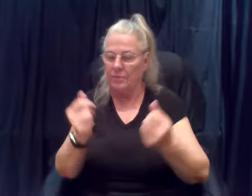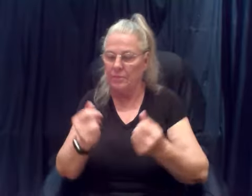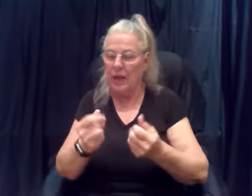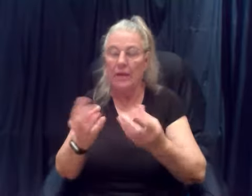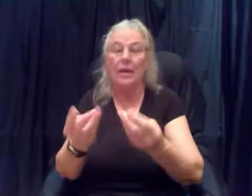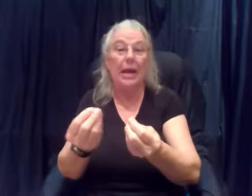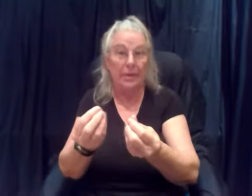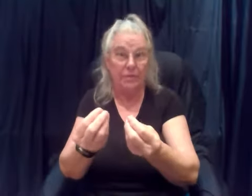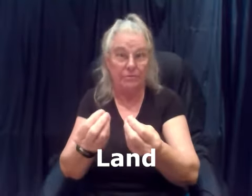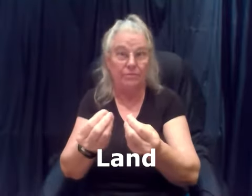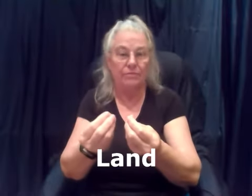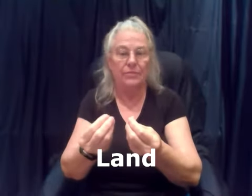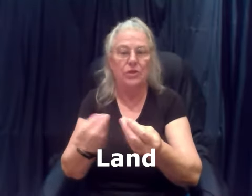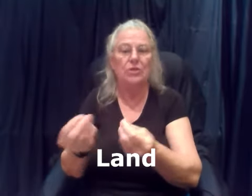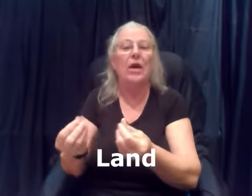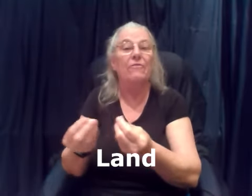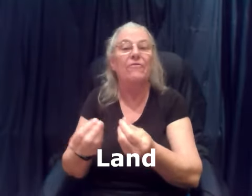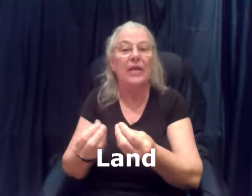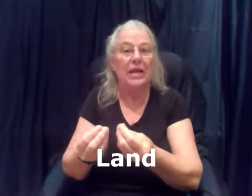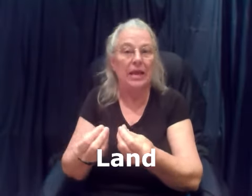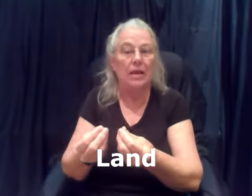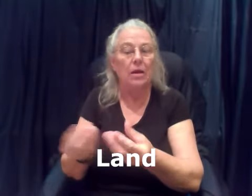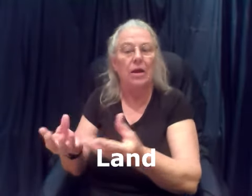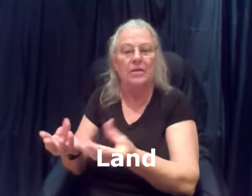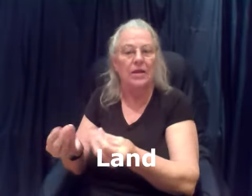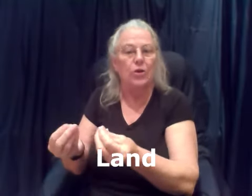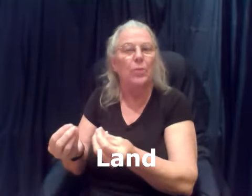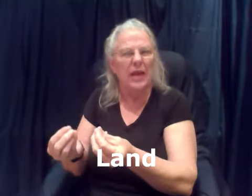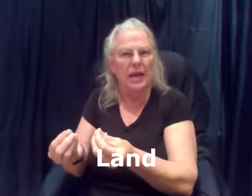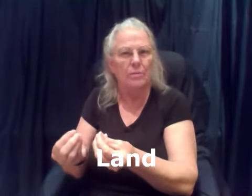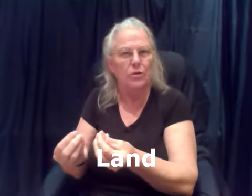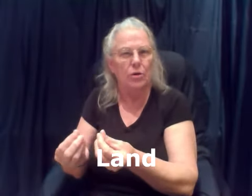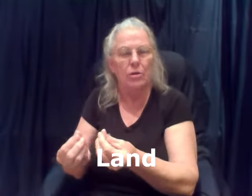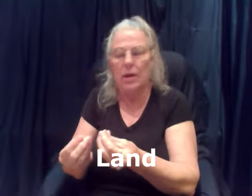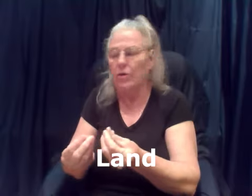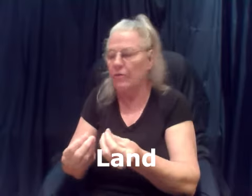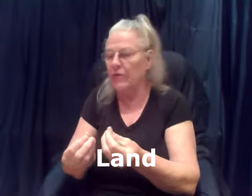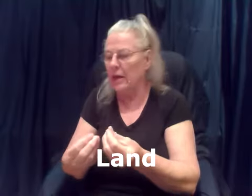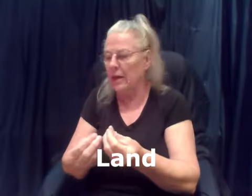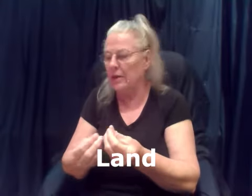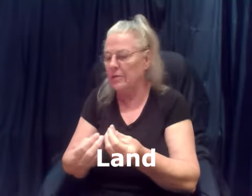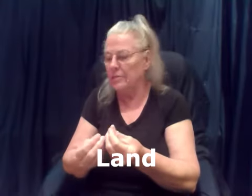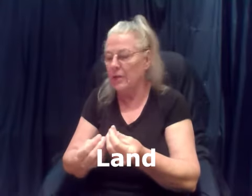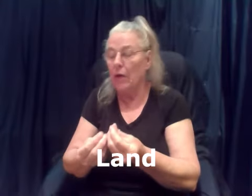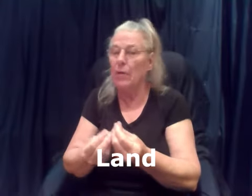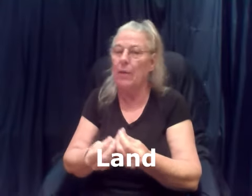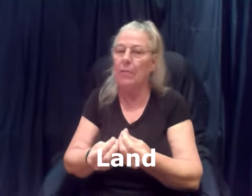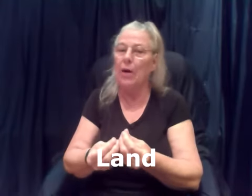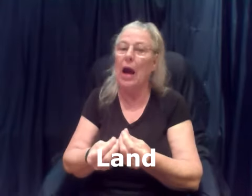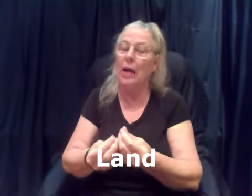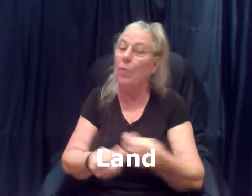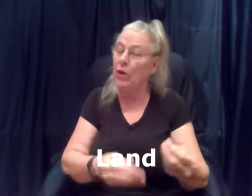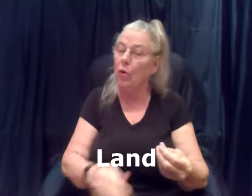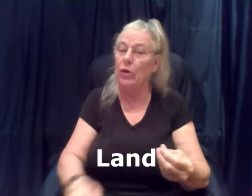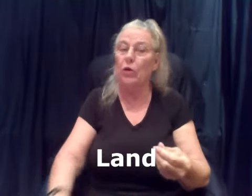And land, just feeling, it's like you're picking up dirt and you're feeling it. Now remember, I'm only going to go through